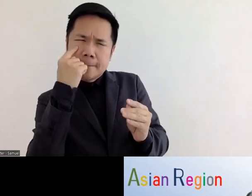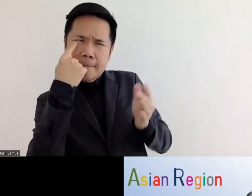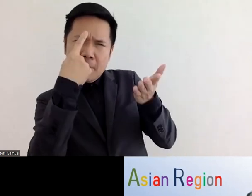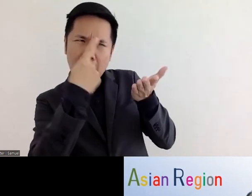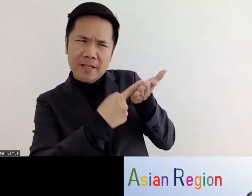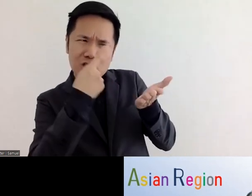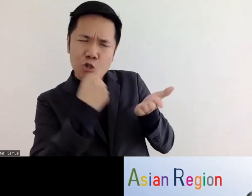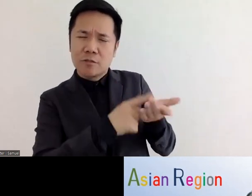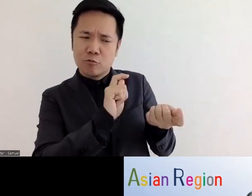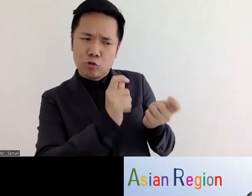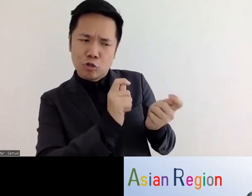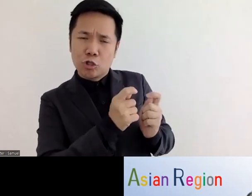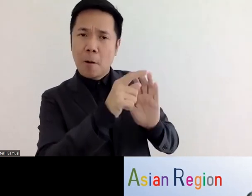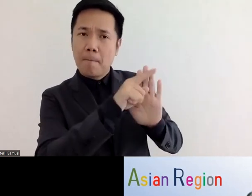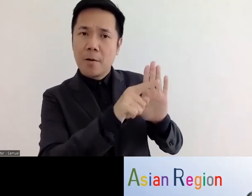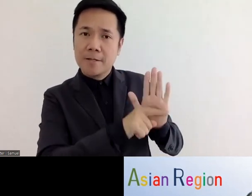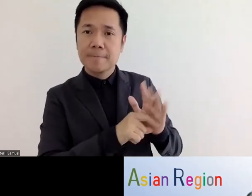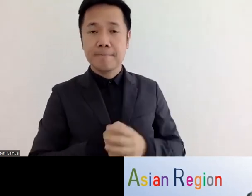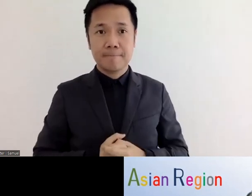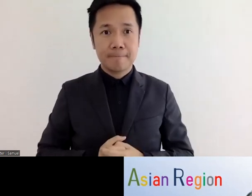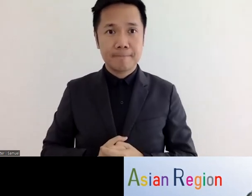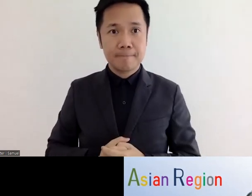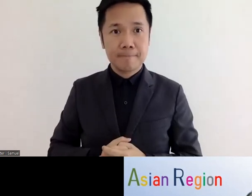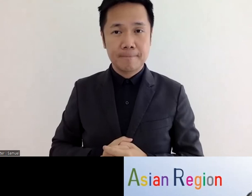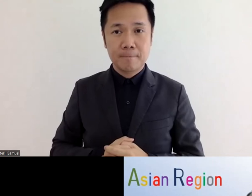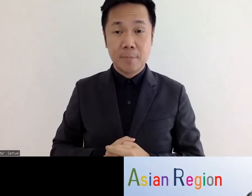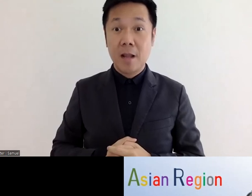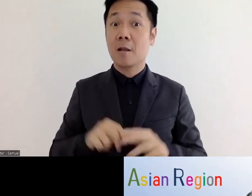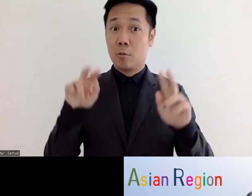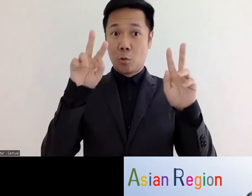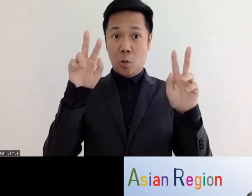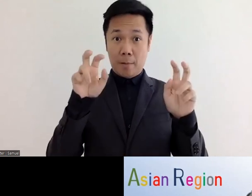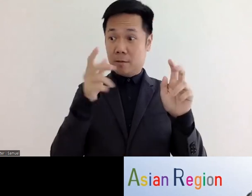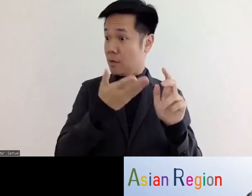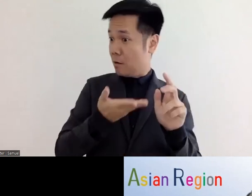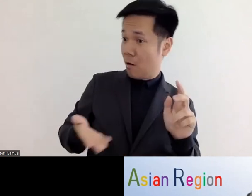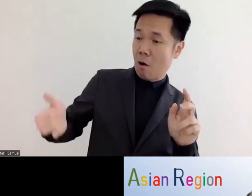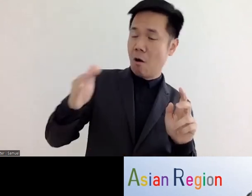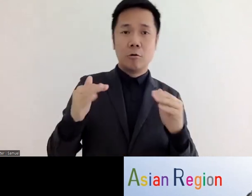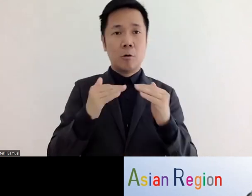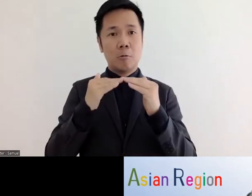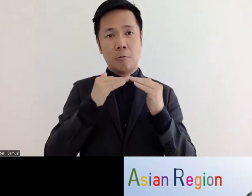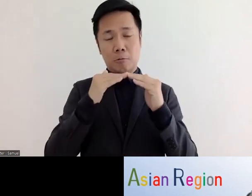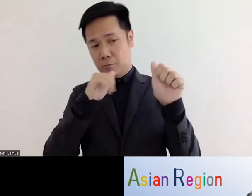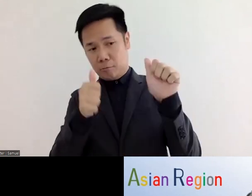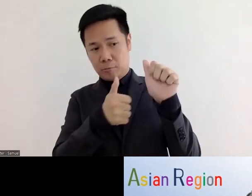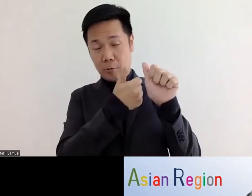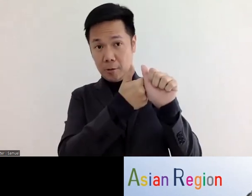making, for example. The process of no one leaving behind, it's I'm pretty sure